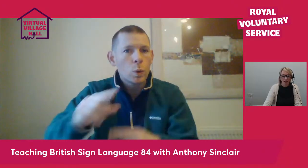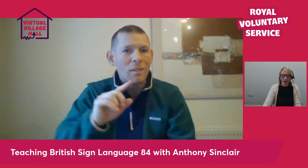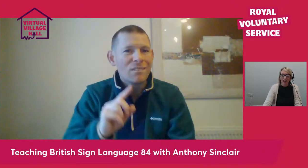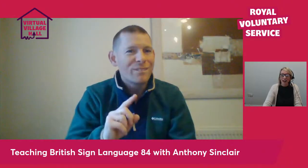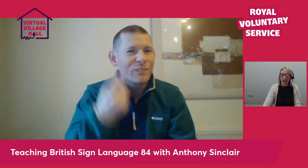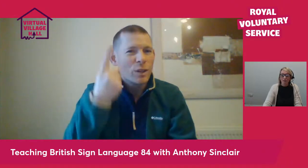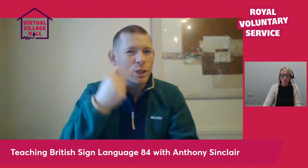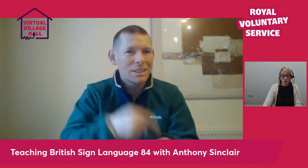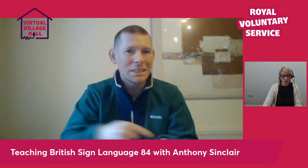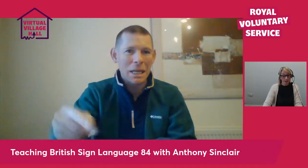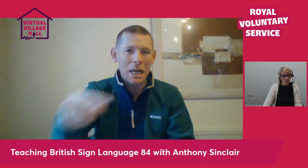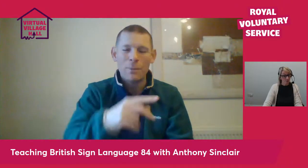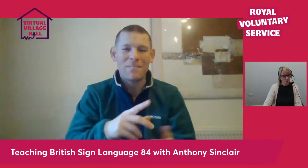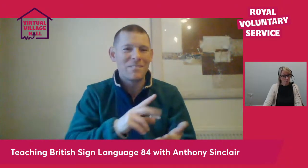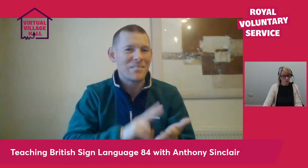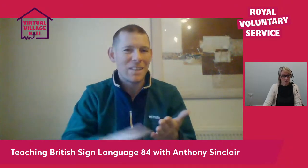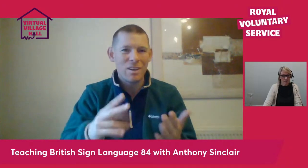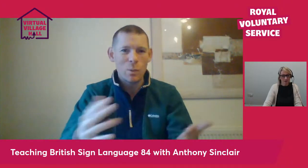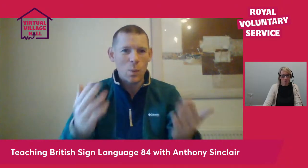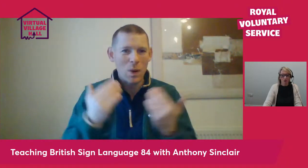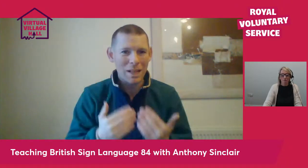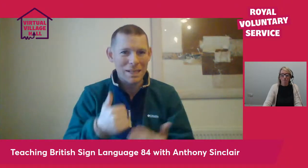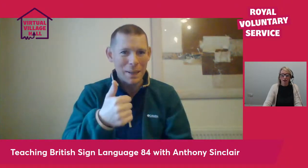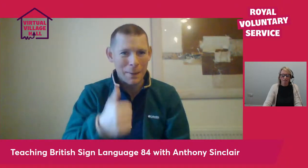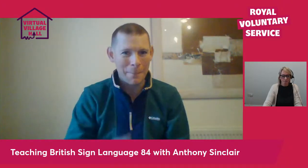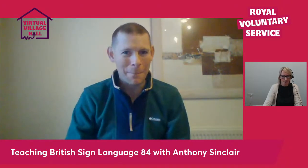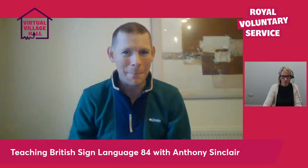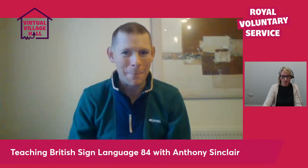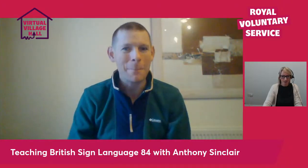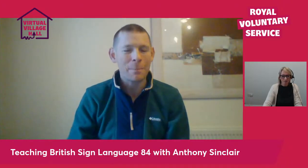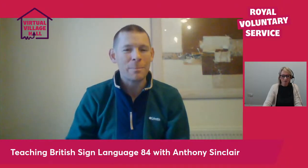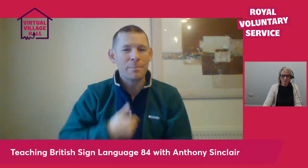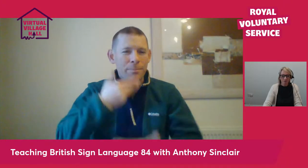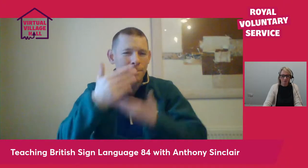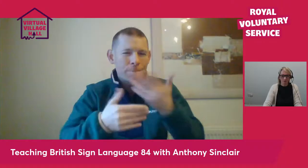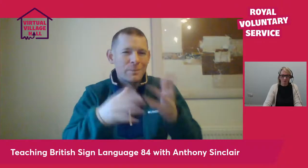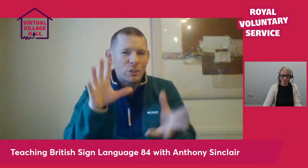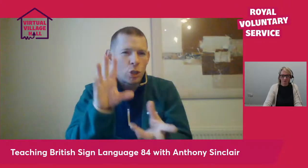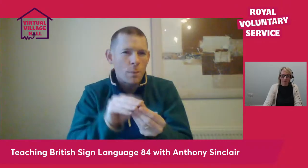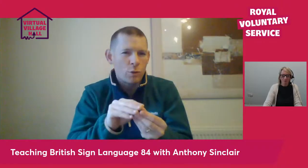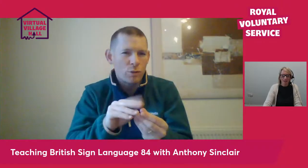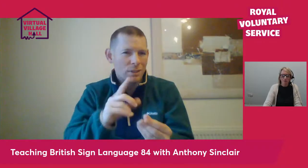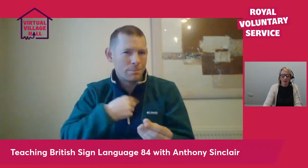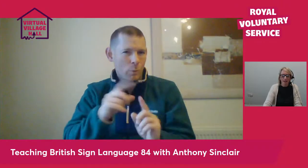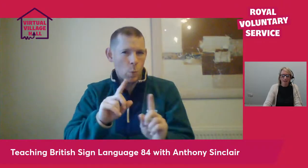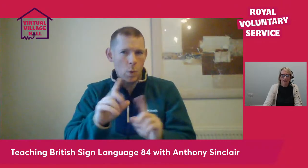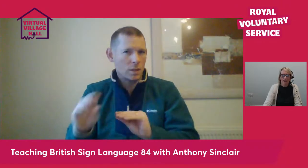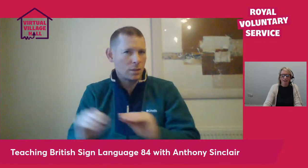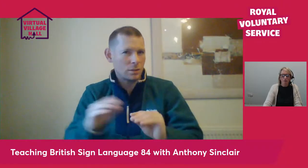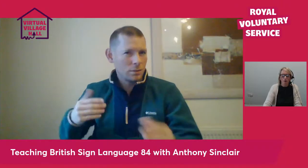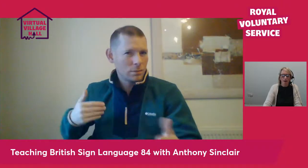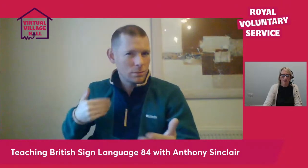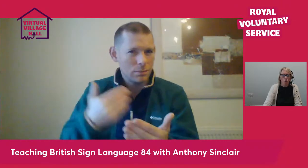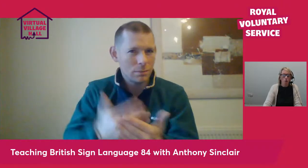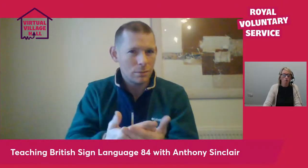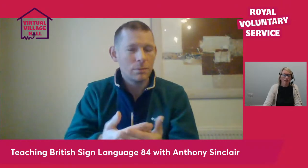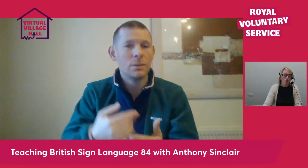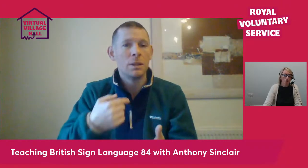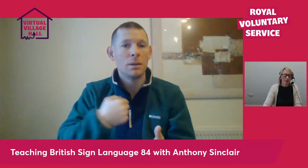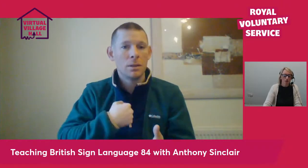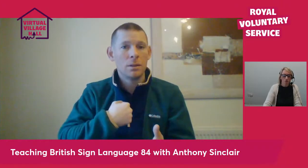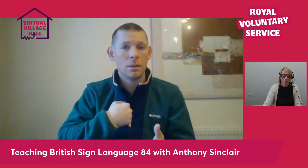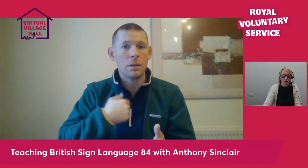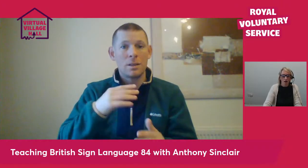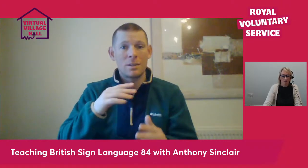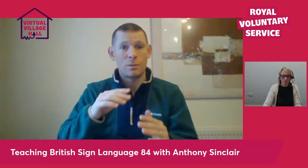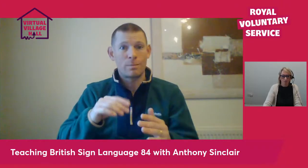English. If you're joining us for the first time, you are very welcome. Let me explain and summarise what we've been